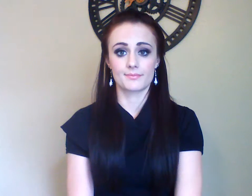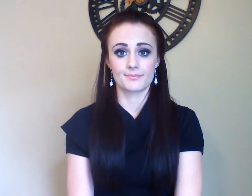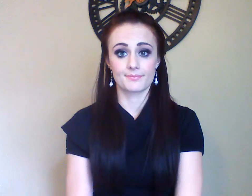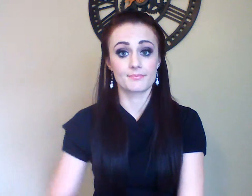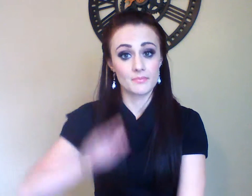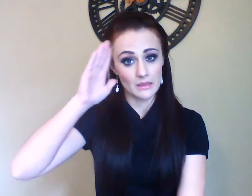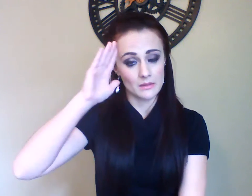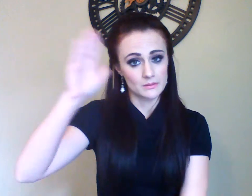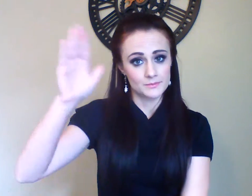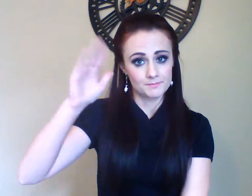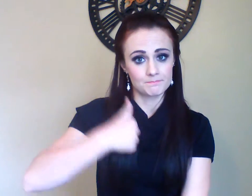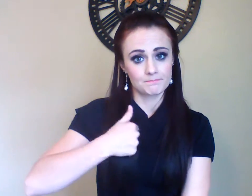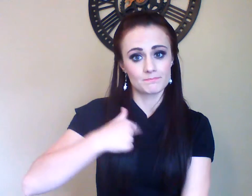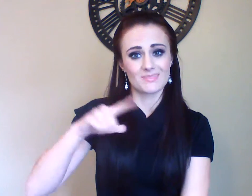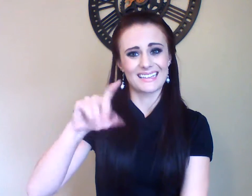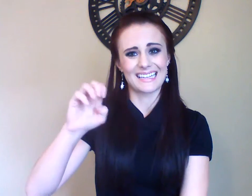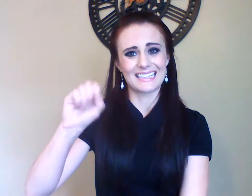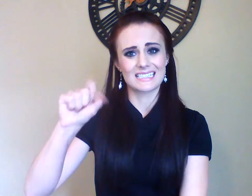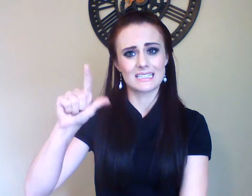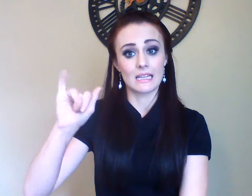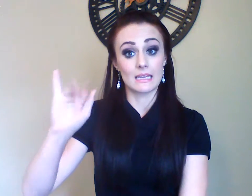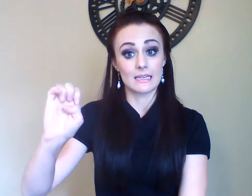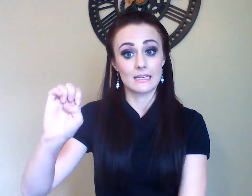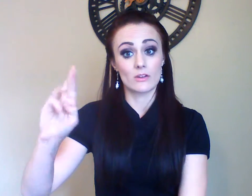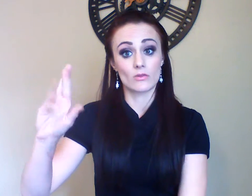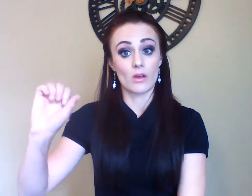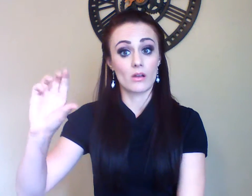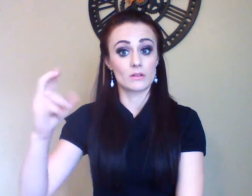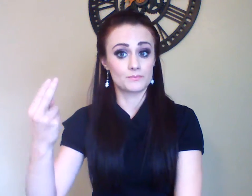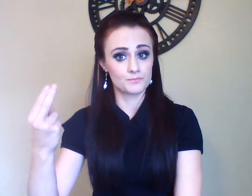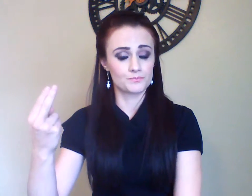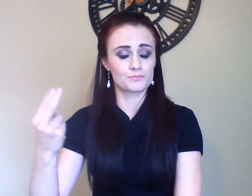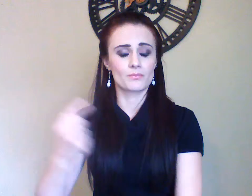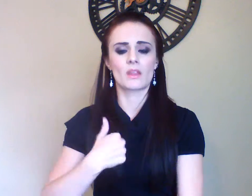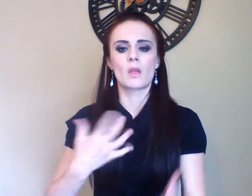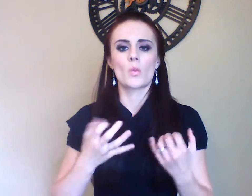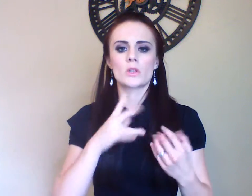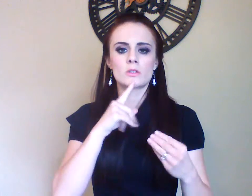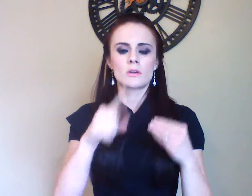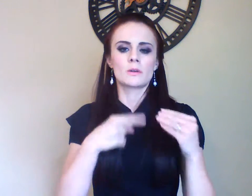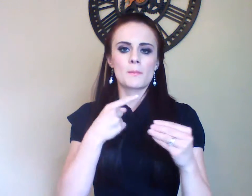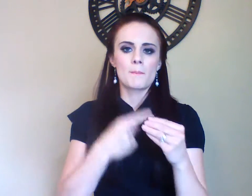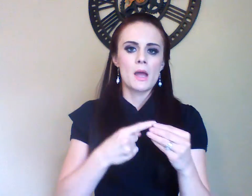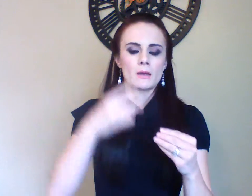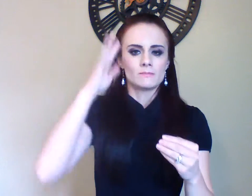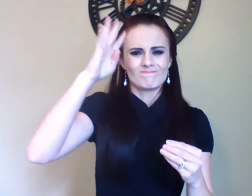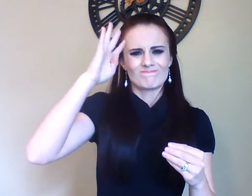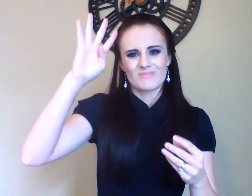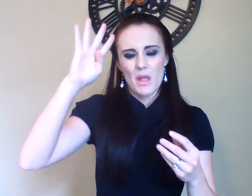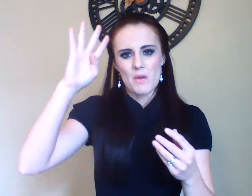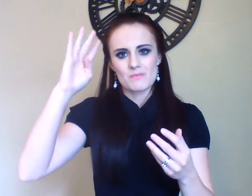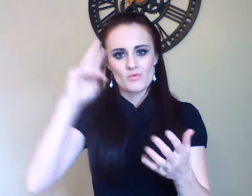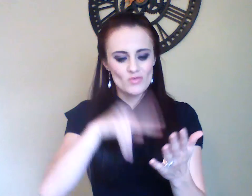Hi there, I'm Leslie Rock, and I'm going to talk about creating reading, writing, and research assignments for students in